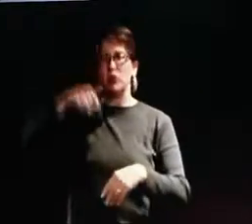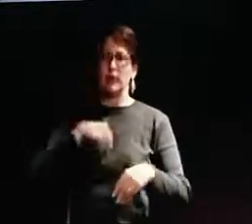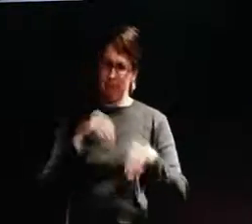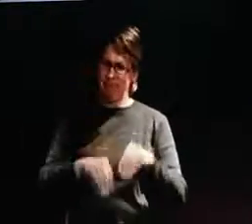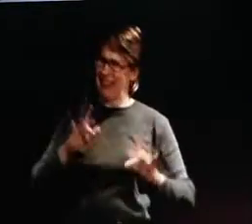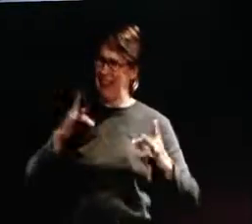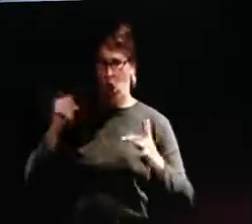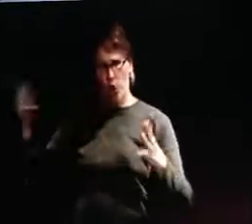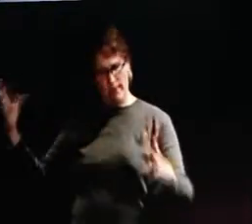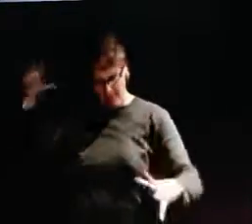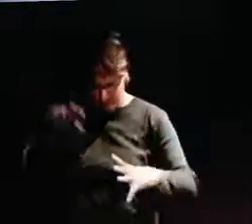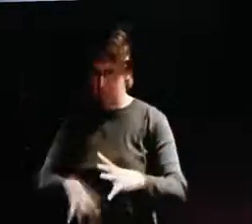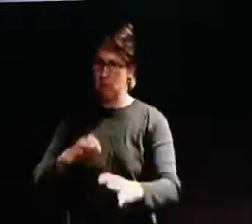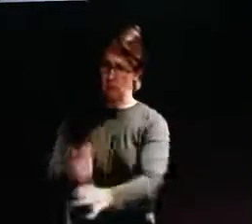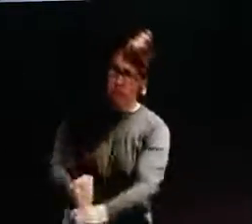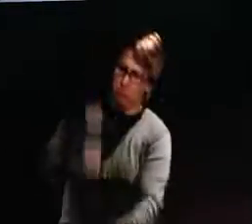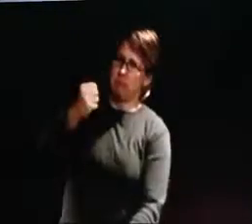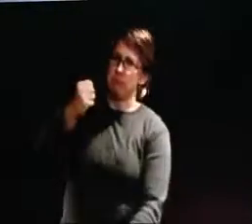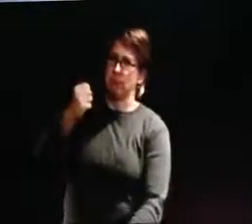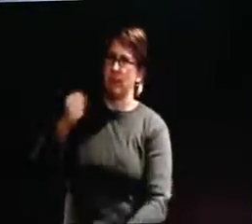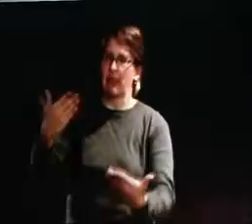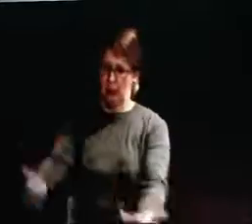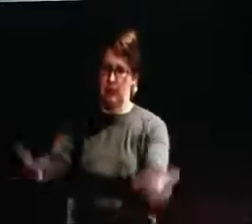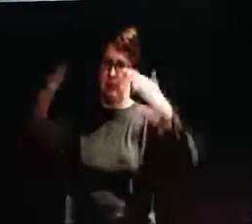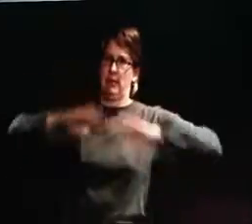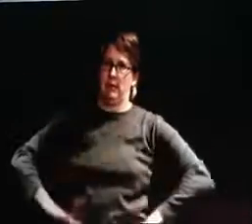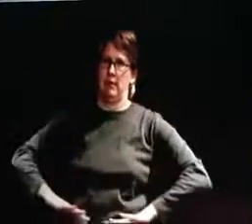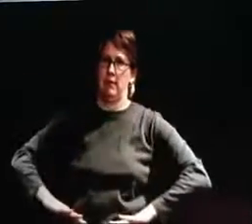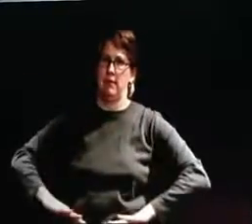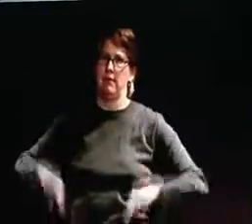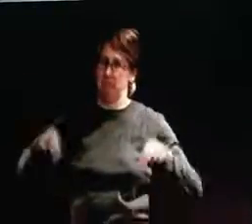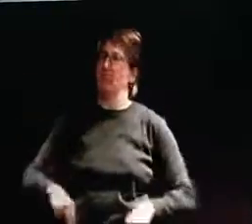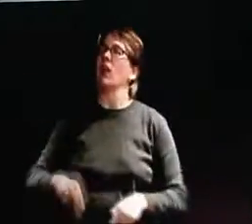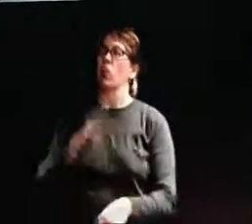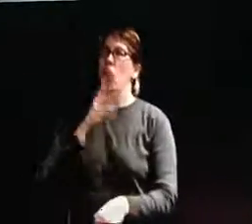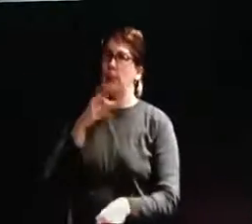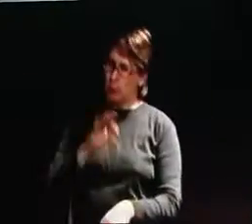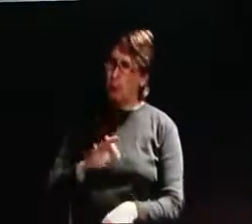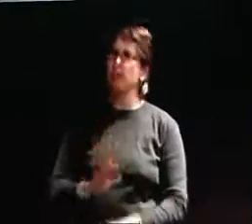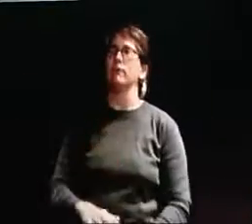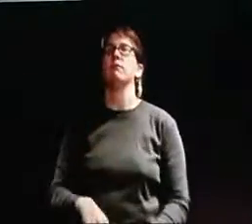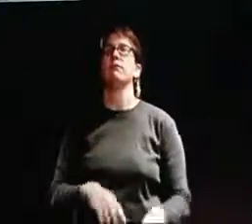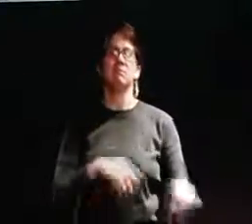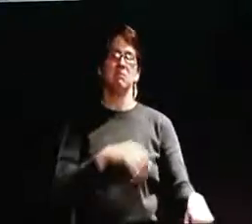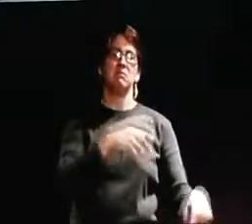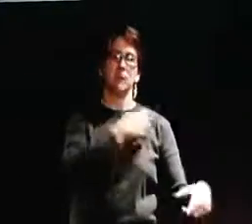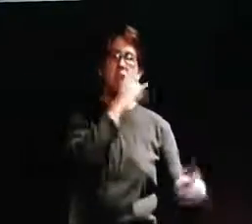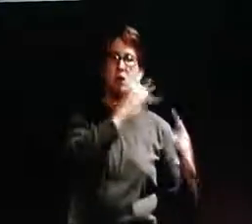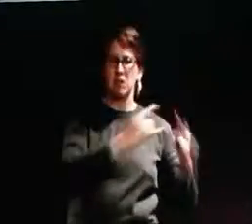of boots as well, shoes, boots, and I try to, again, do as minimally as possible and pack a pair of shoes and a